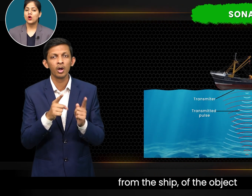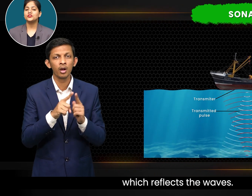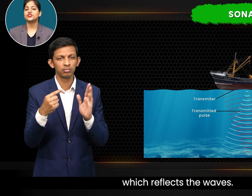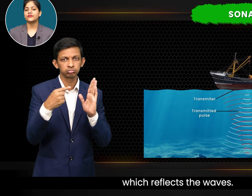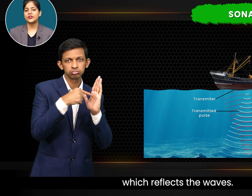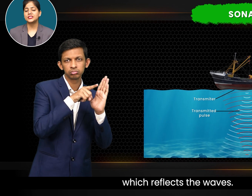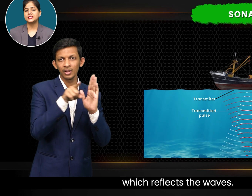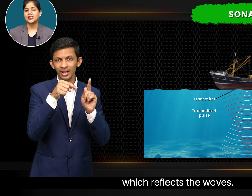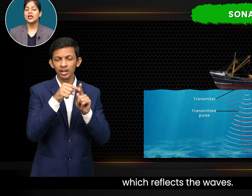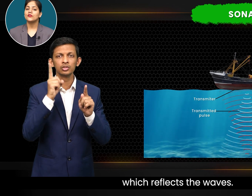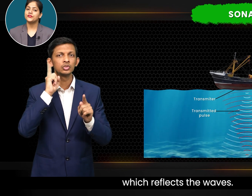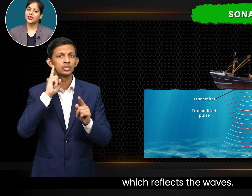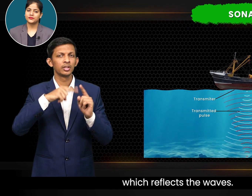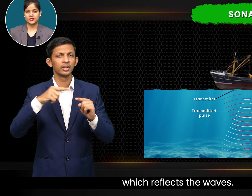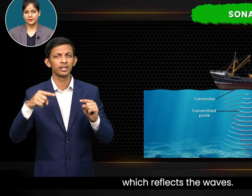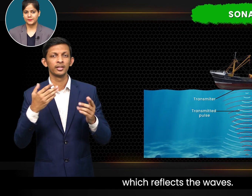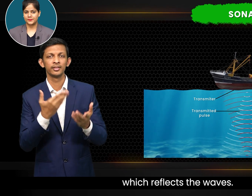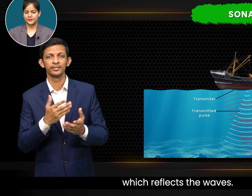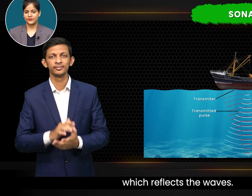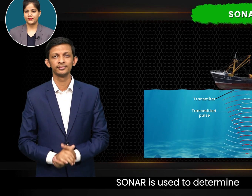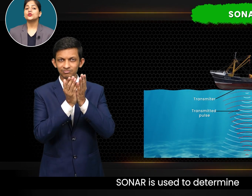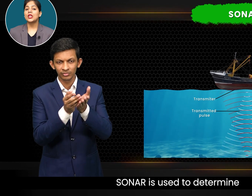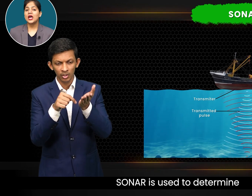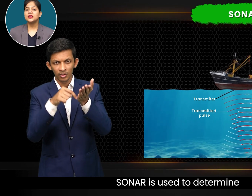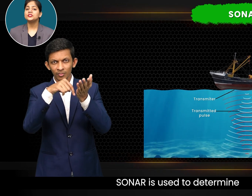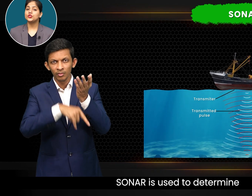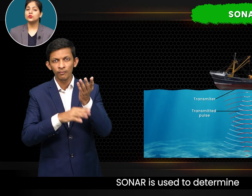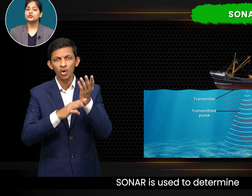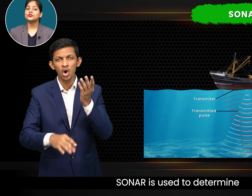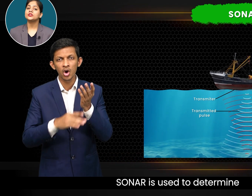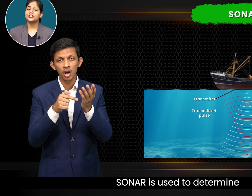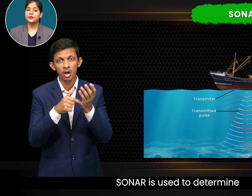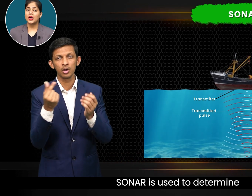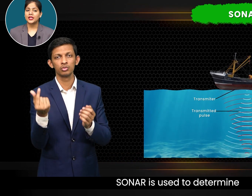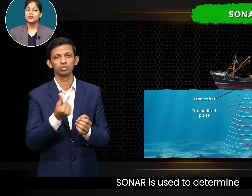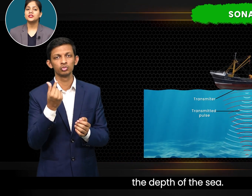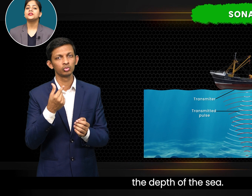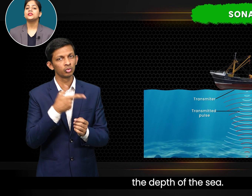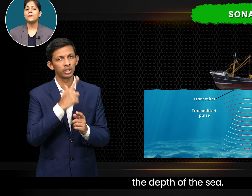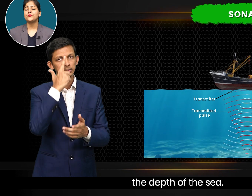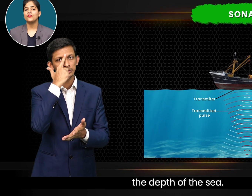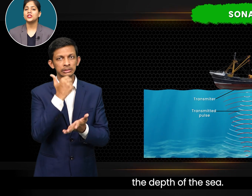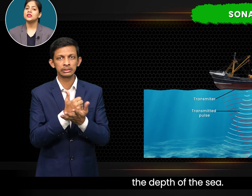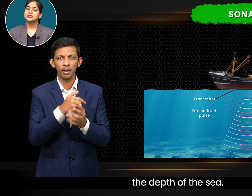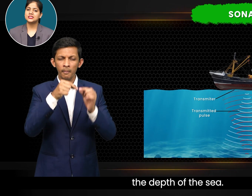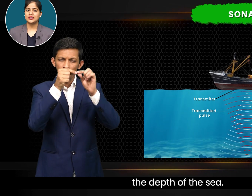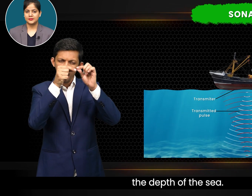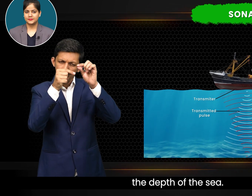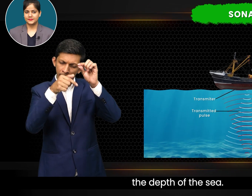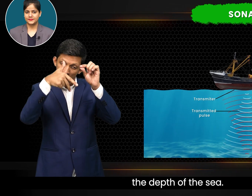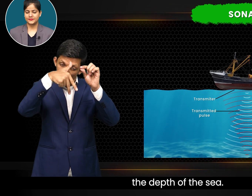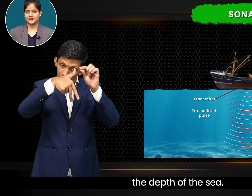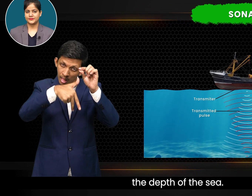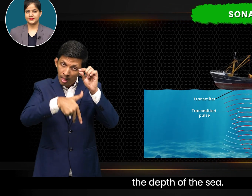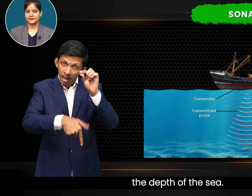object which reflects the waves. Sonar is used to determine the depth of the sea.